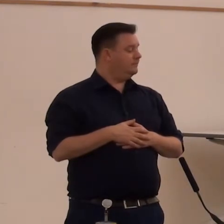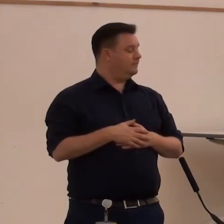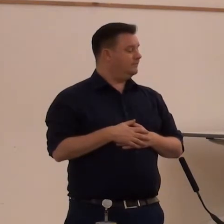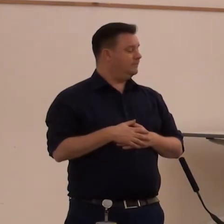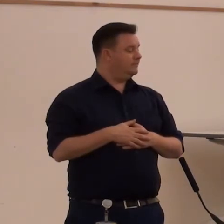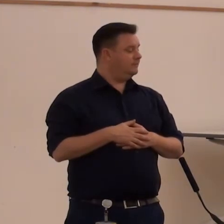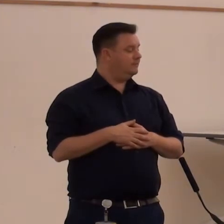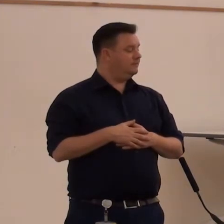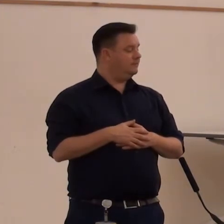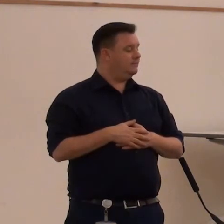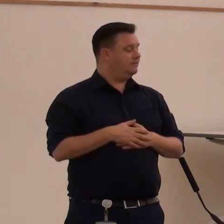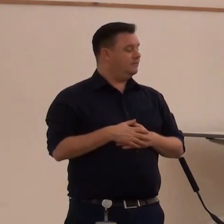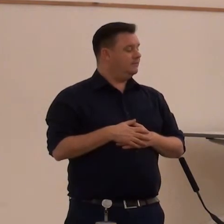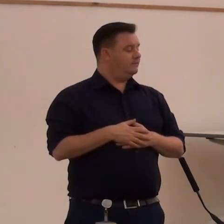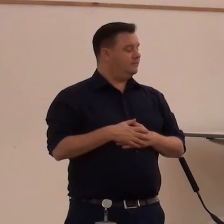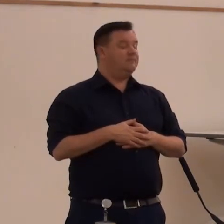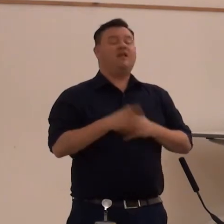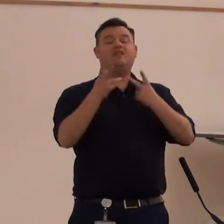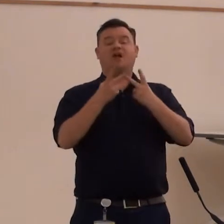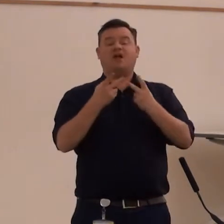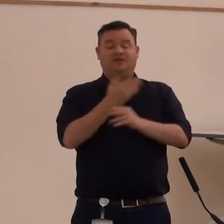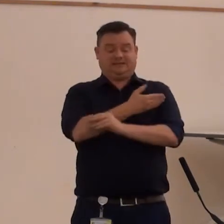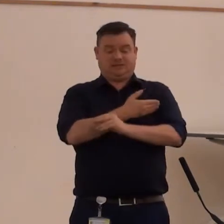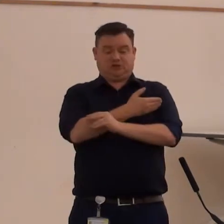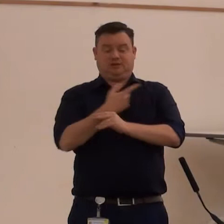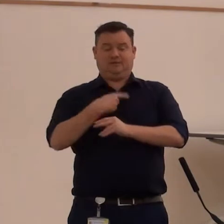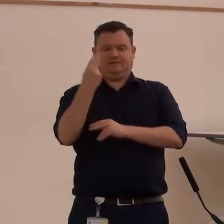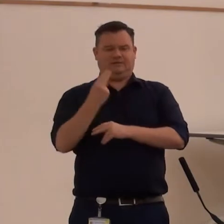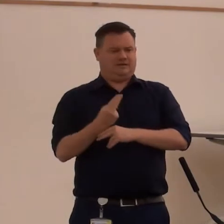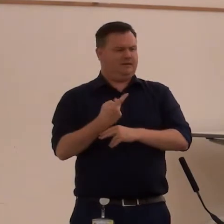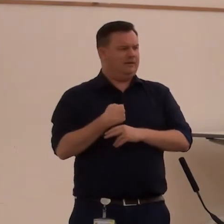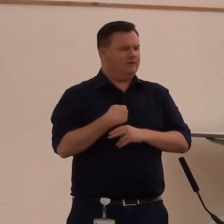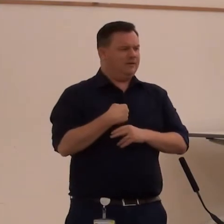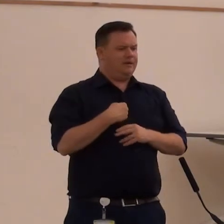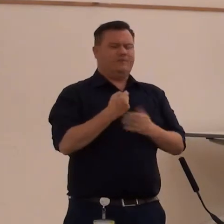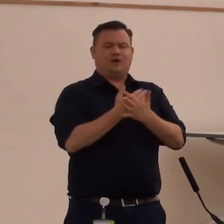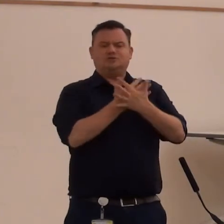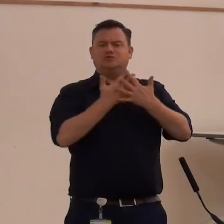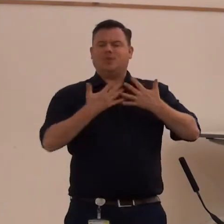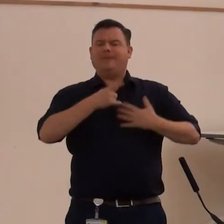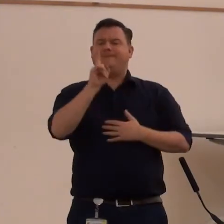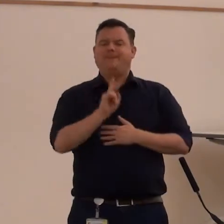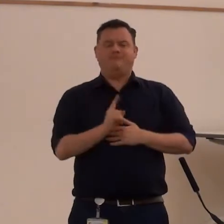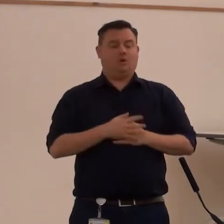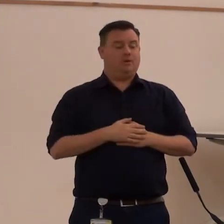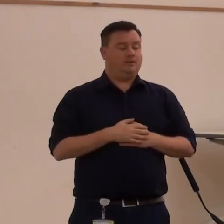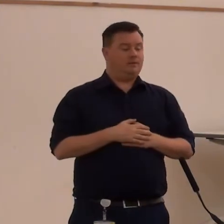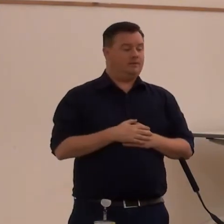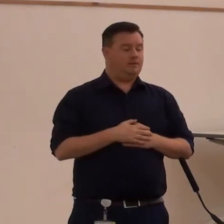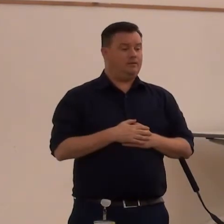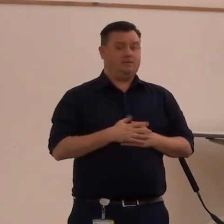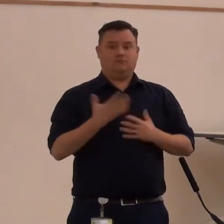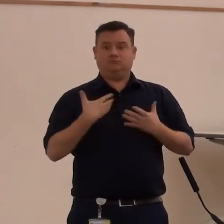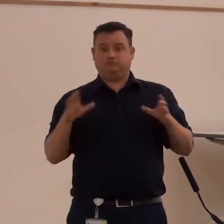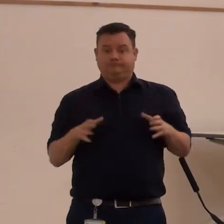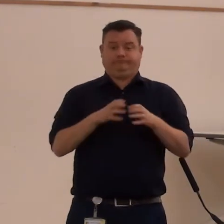The subsequent t-shirts that we designed, because we managed to get so many people